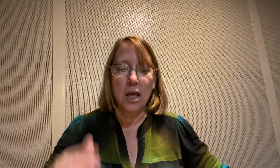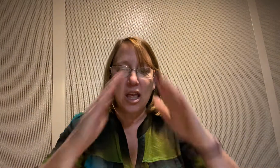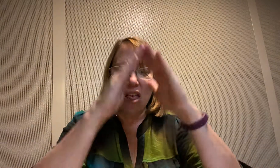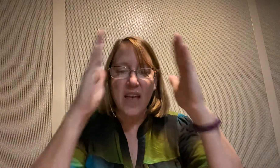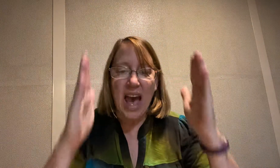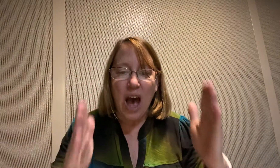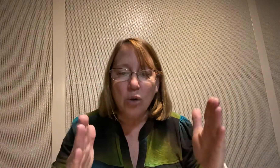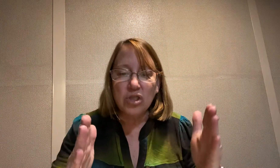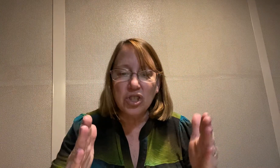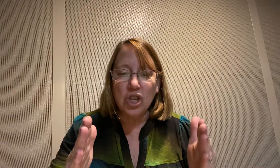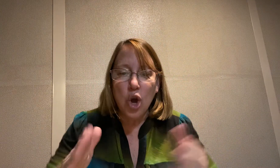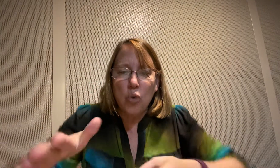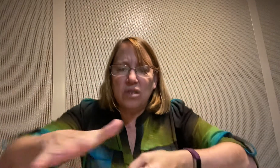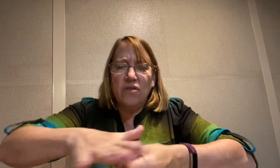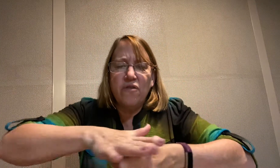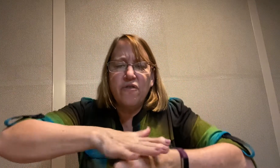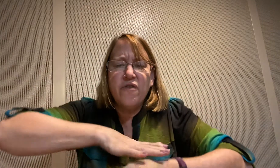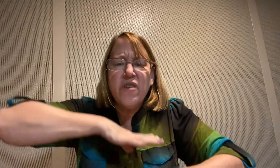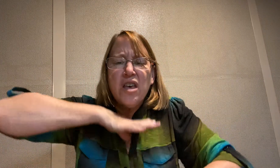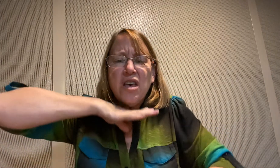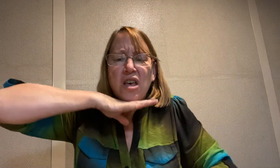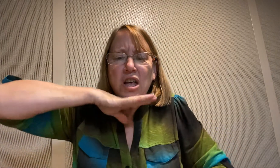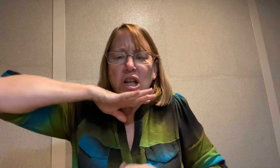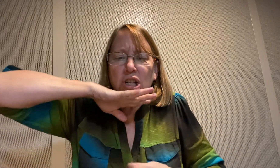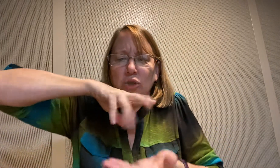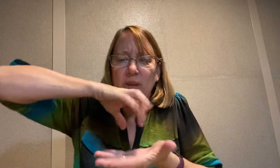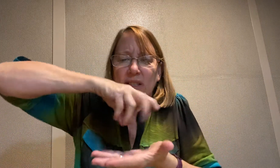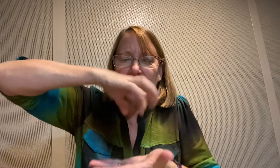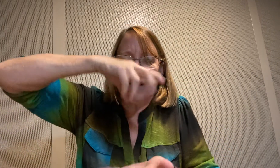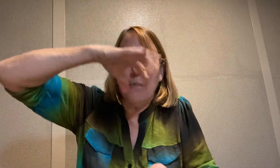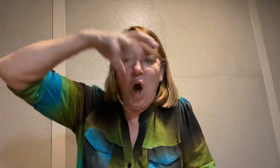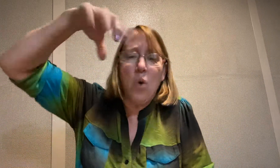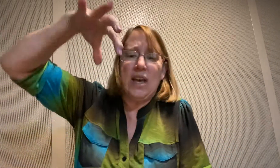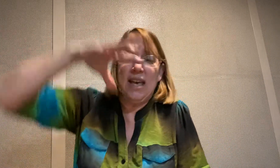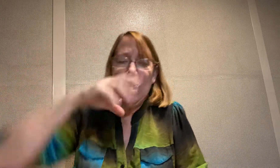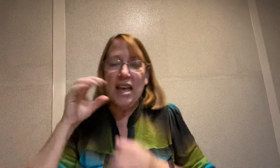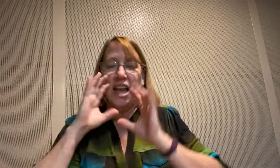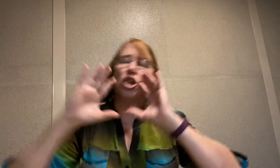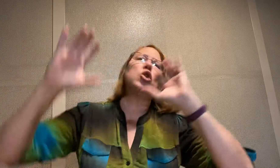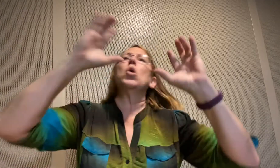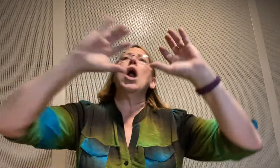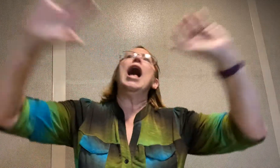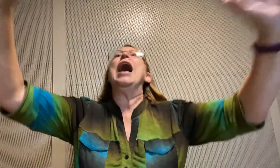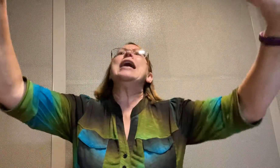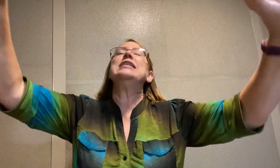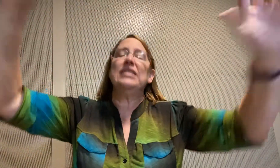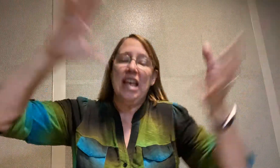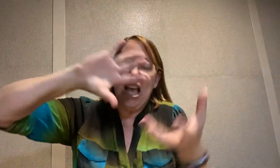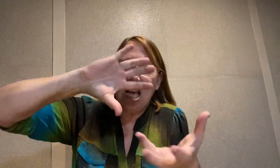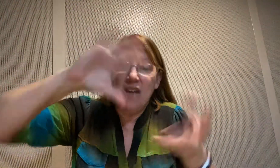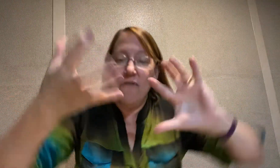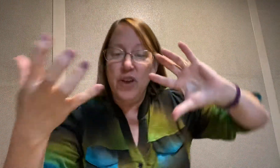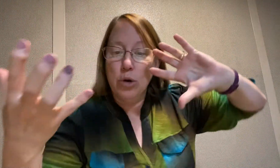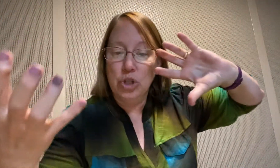The house was filled with smoke and cries and